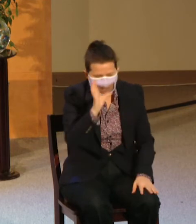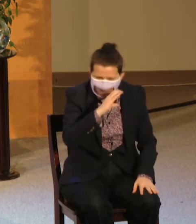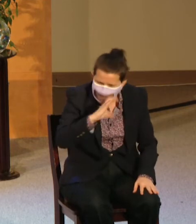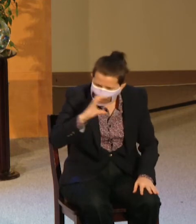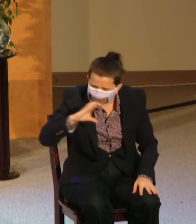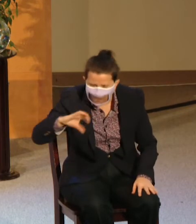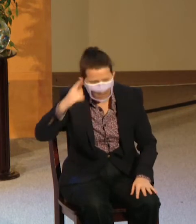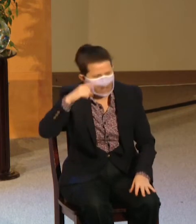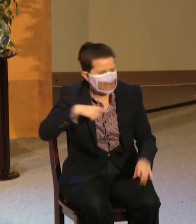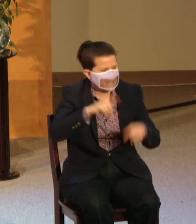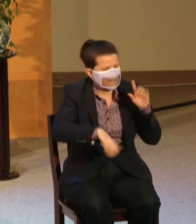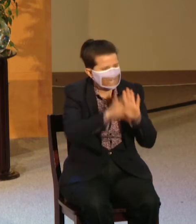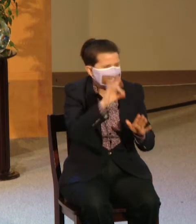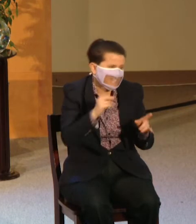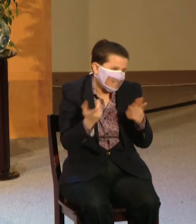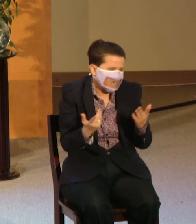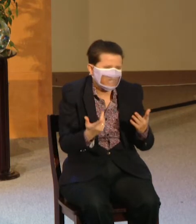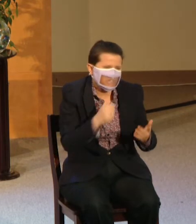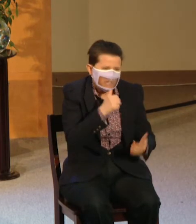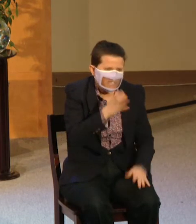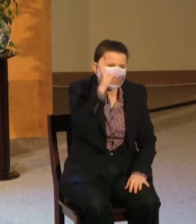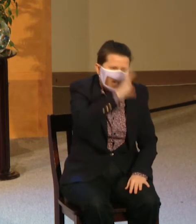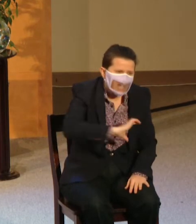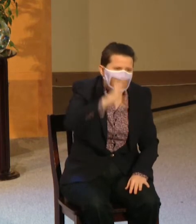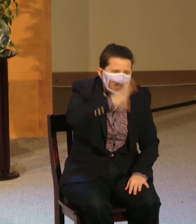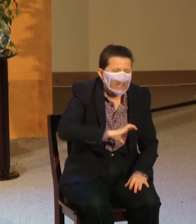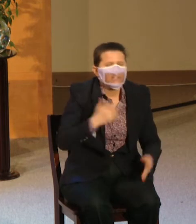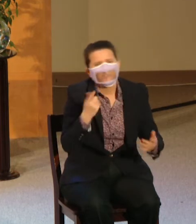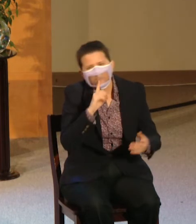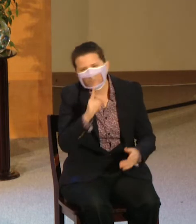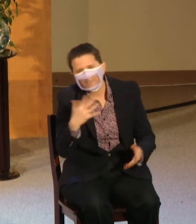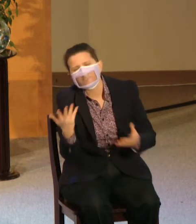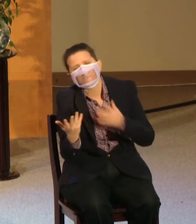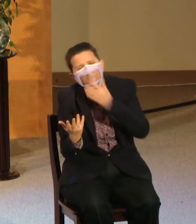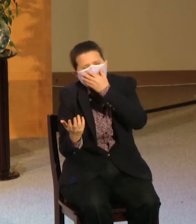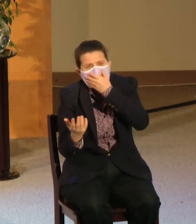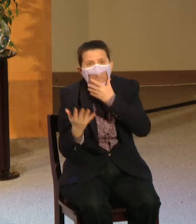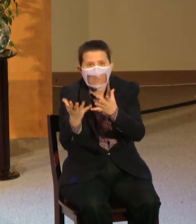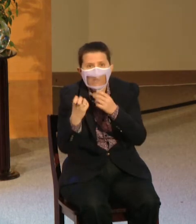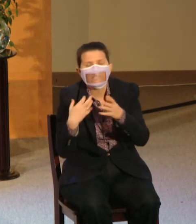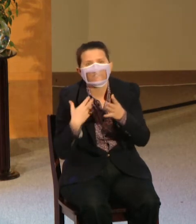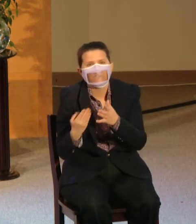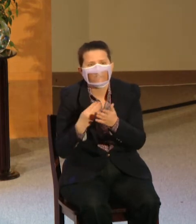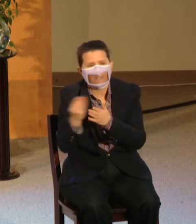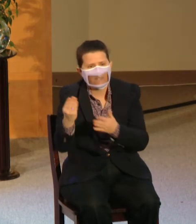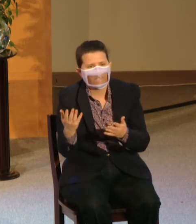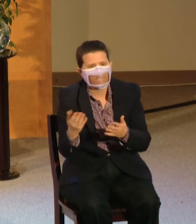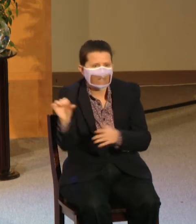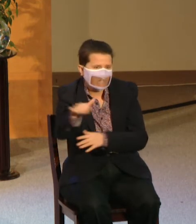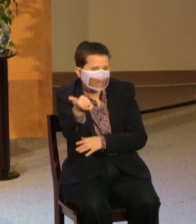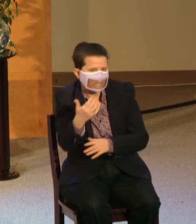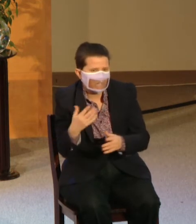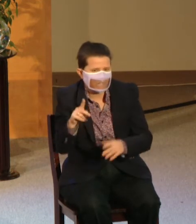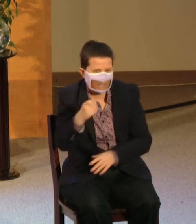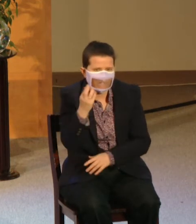just can't find it. I guess we'll have to buy me another pair. Well, he got up, went into the kitchen. 5 minutes later,